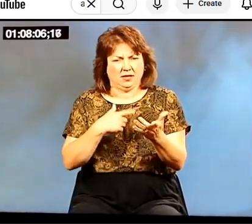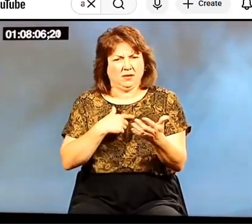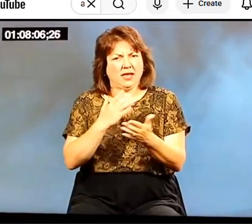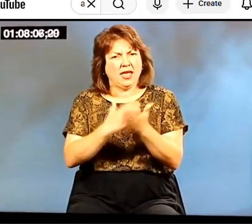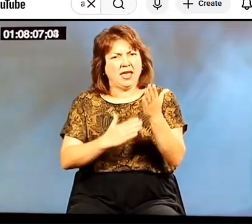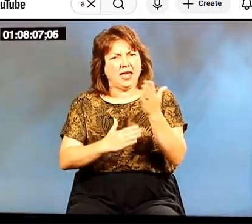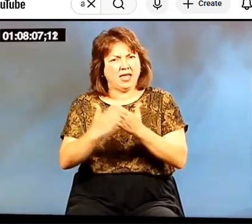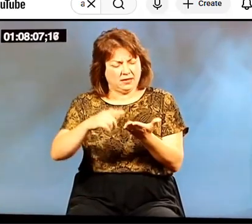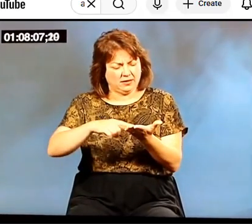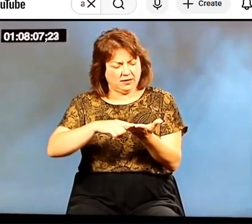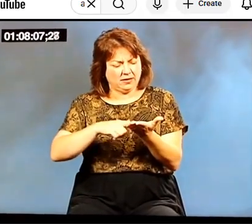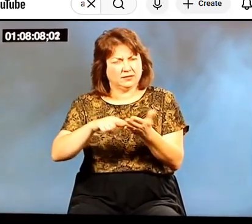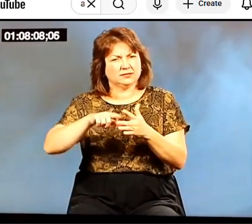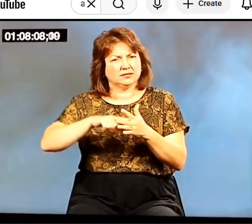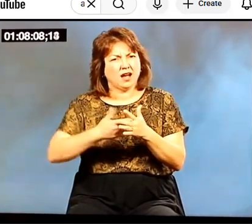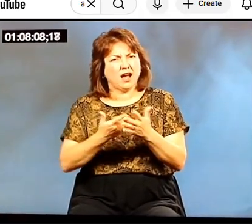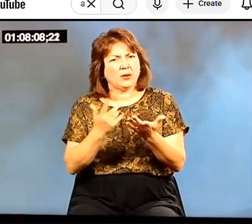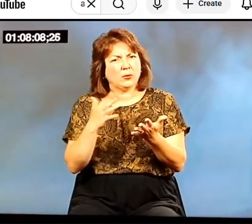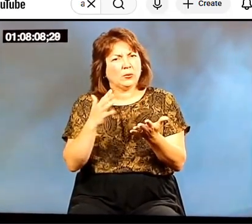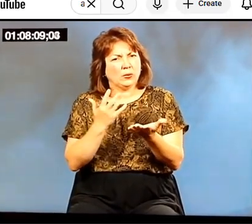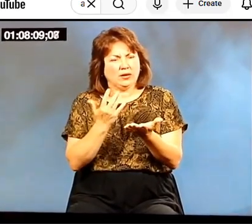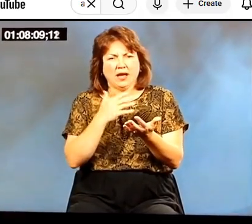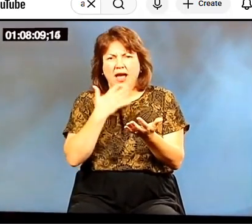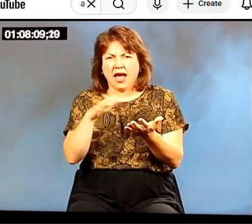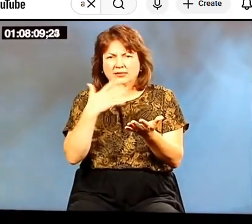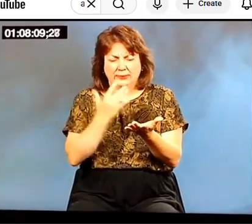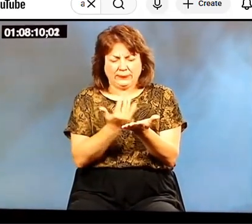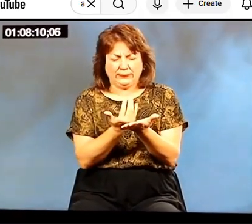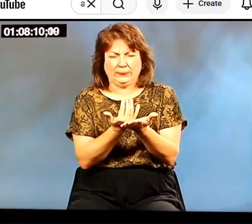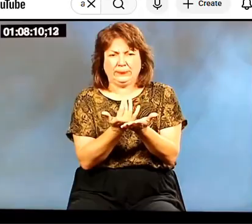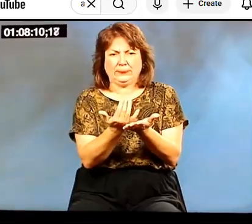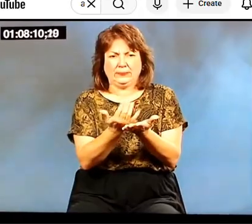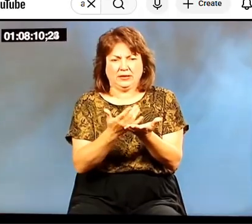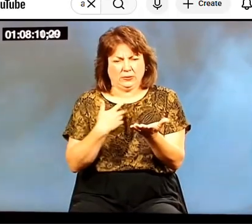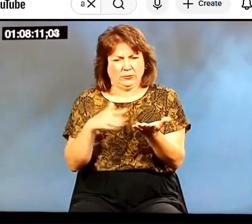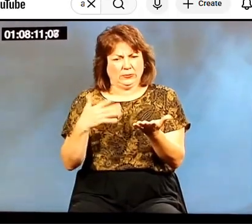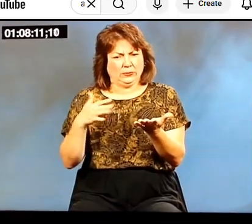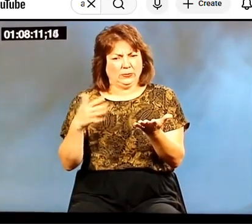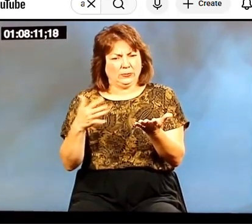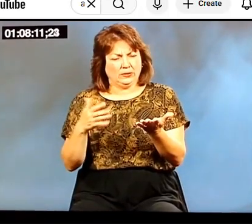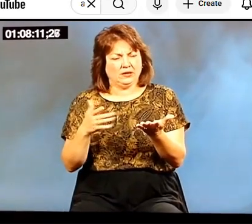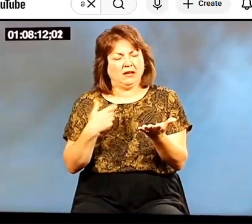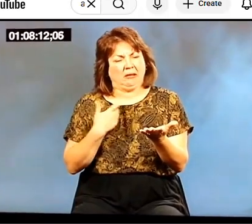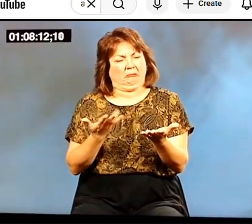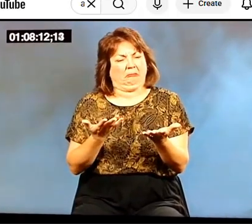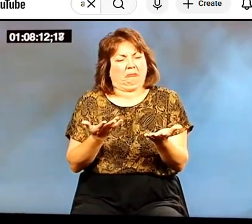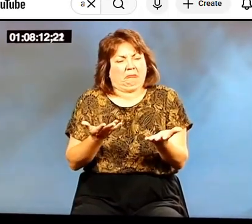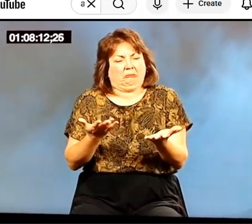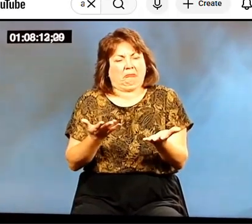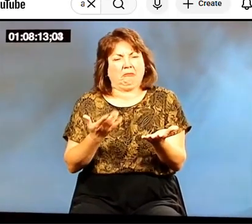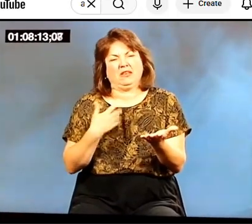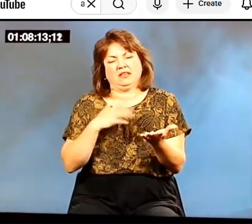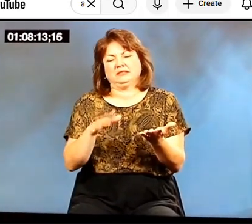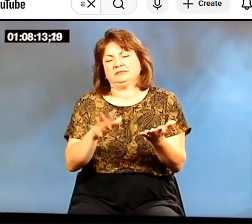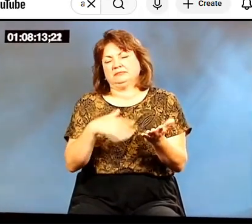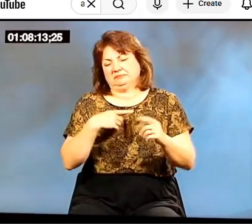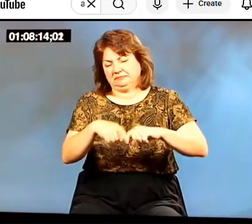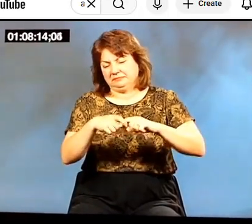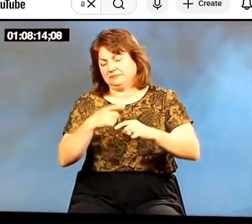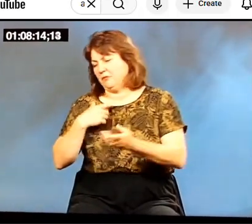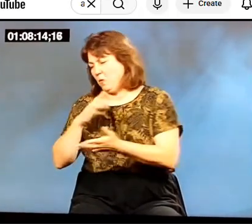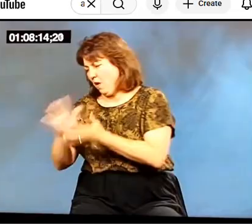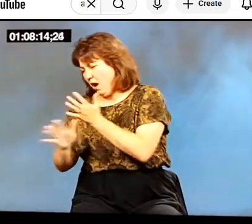And I continued until I noticed something strange. My hands were kind of tingling. It was feeling a